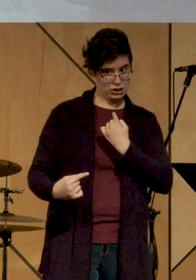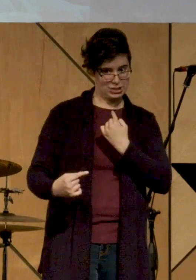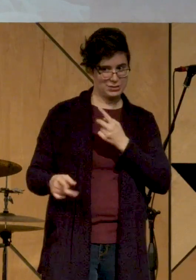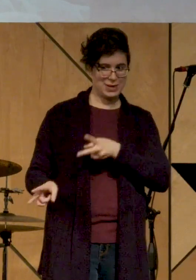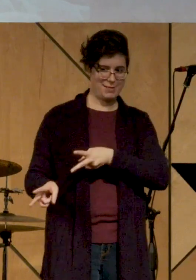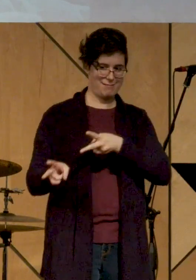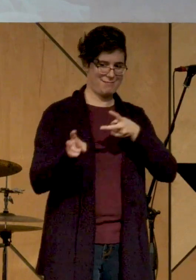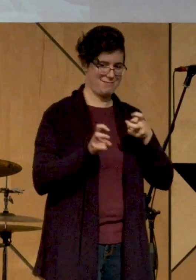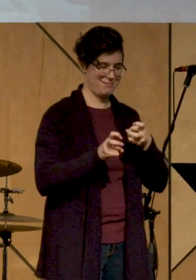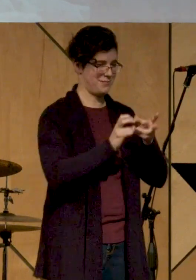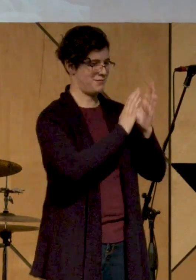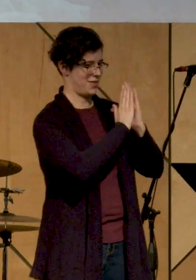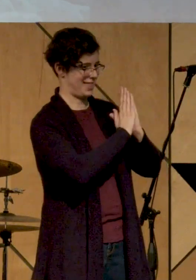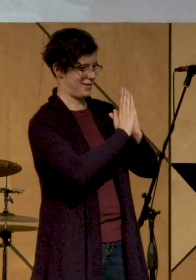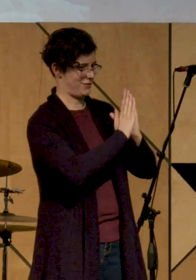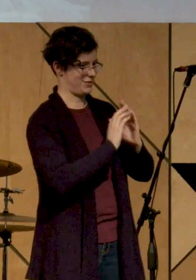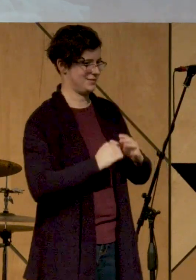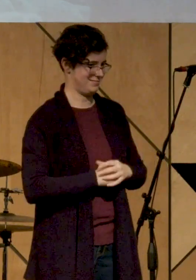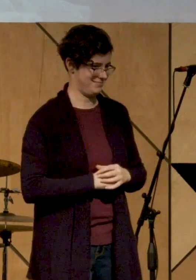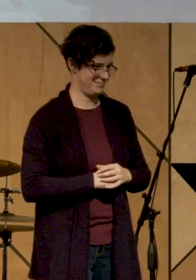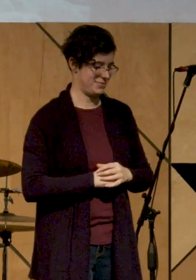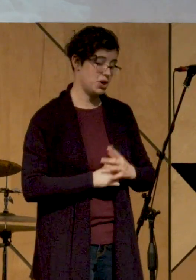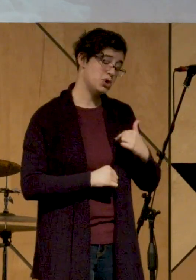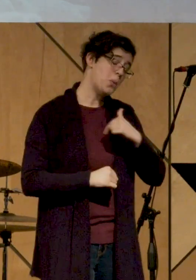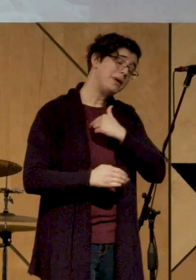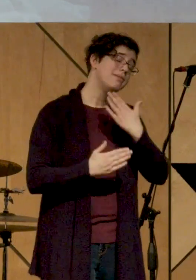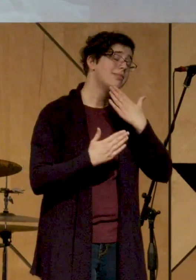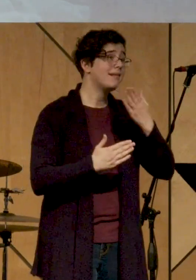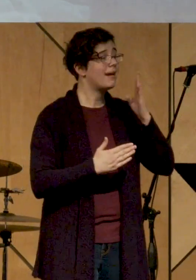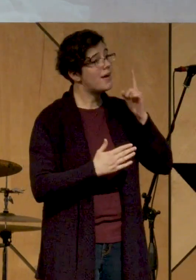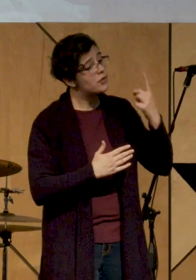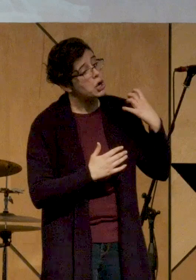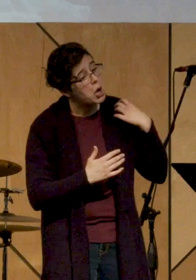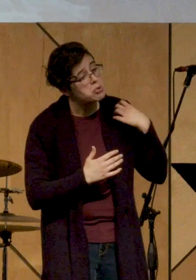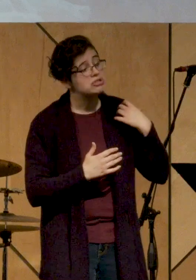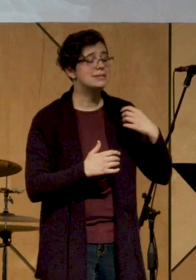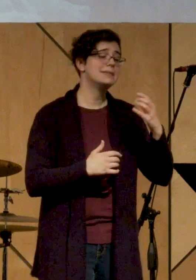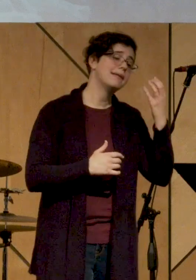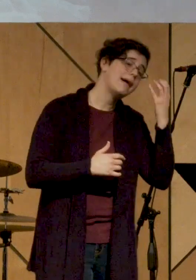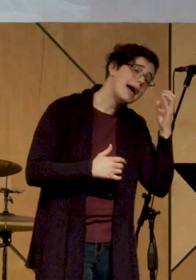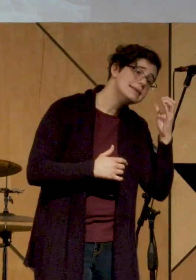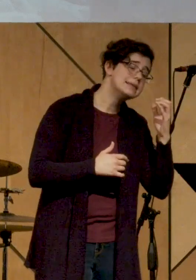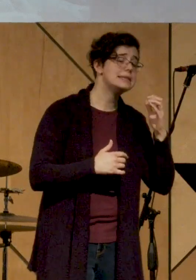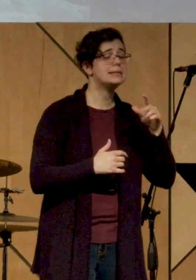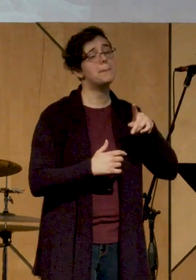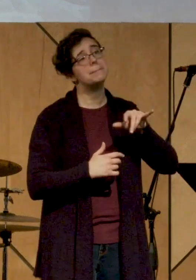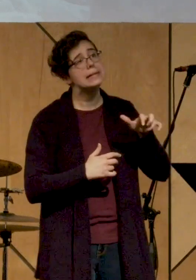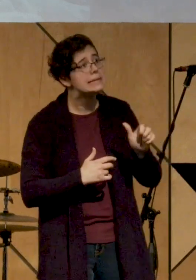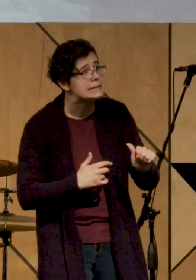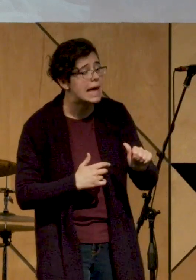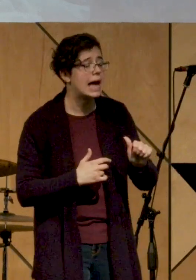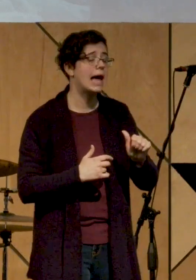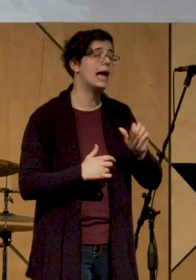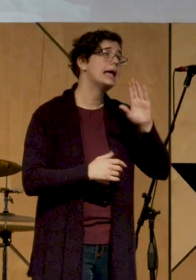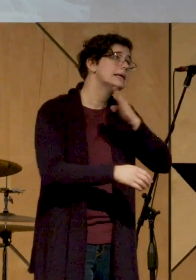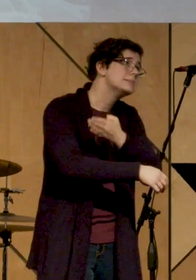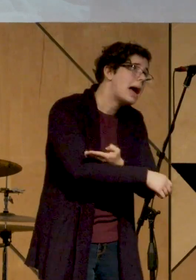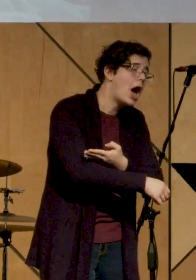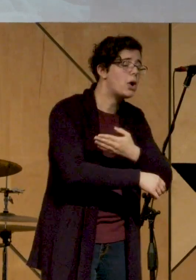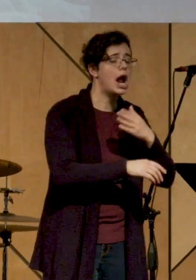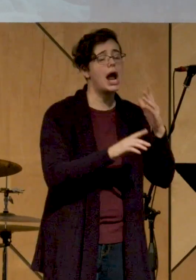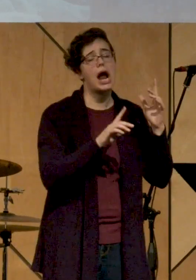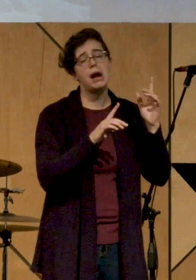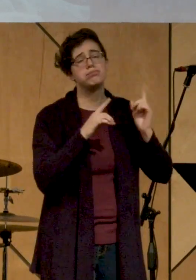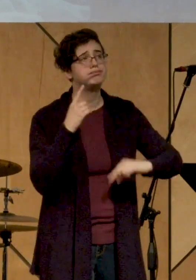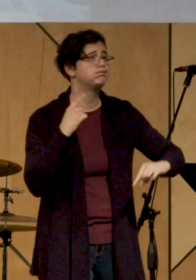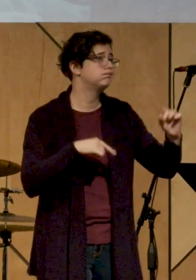God for what he's done. So we thank God for coaches and cousins and pizza and his power in